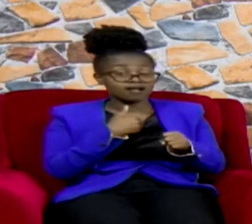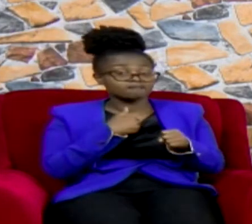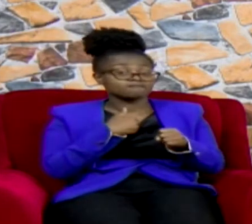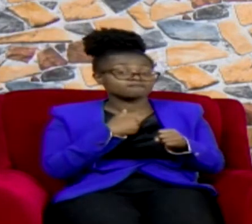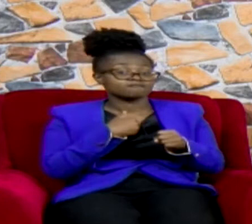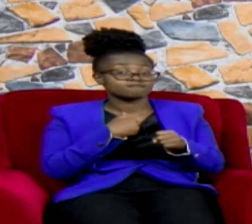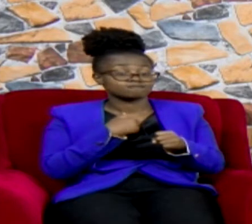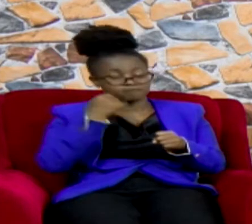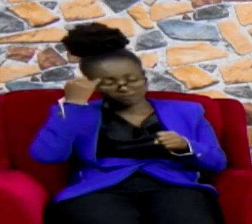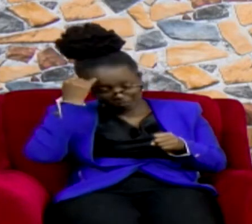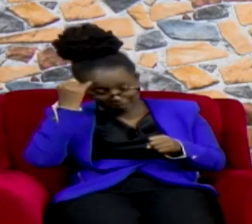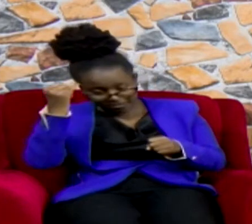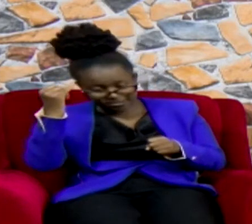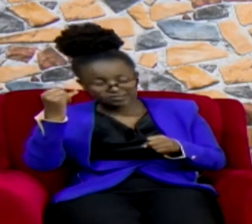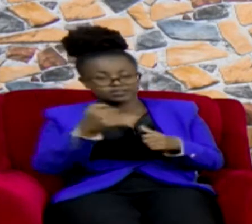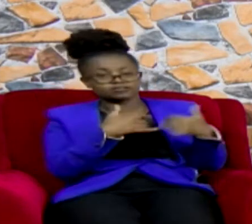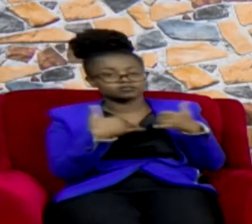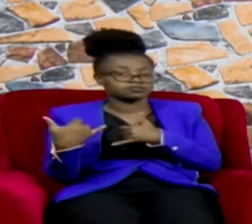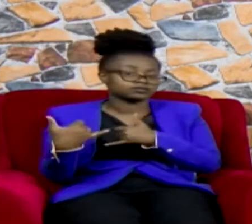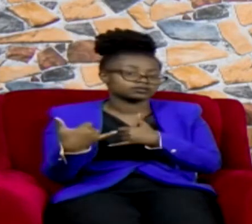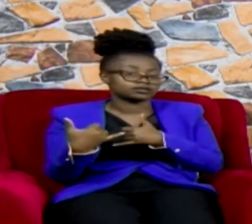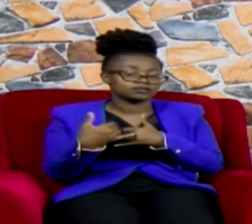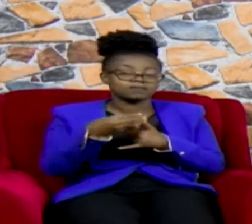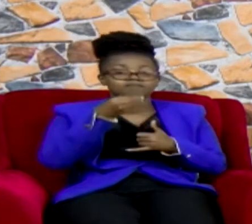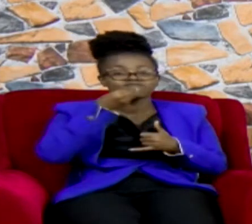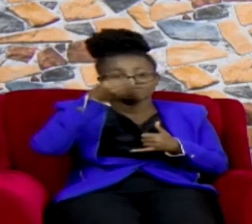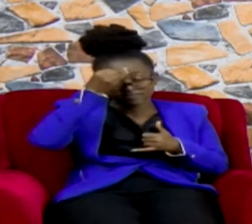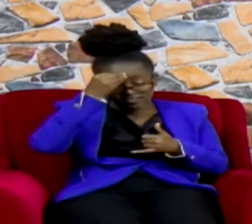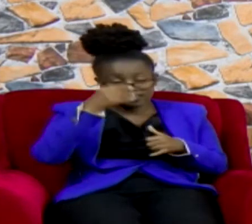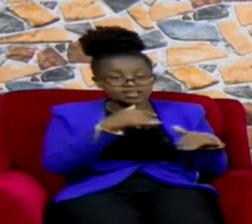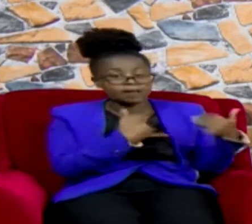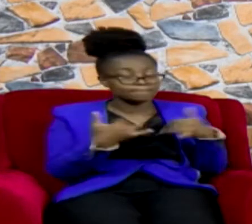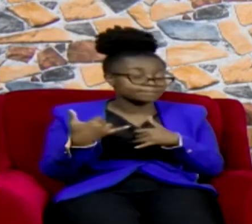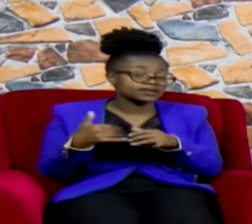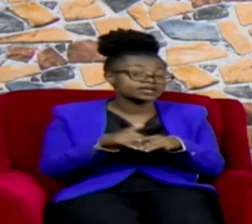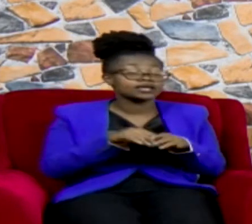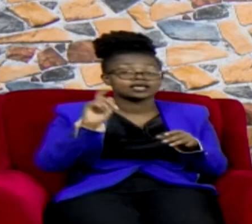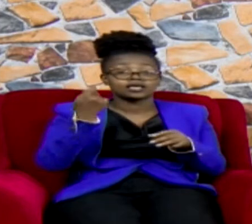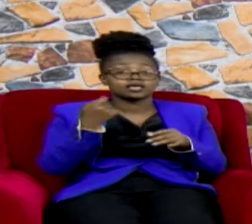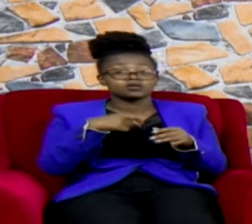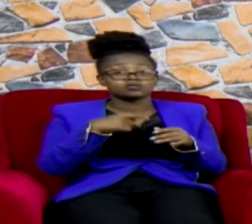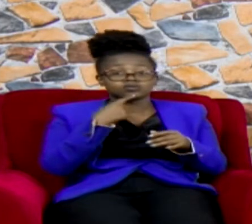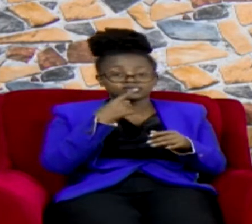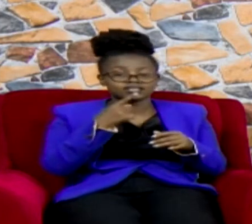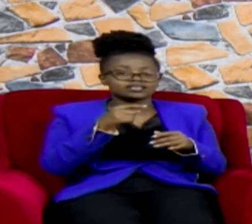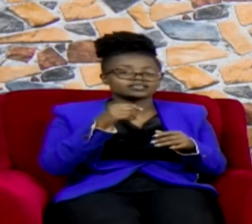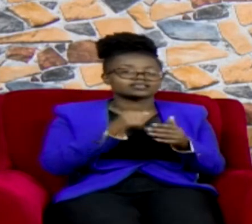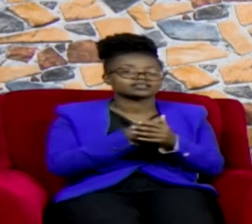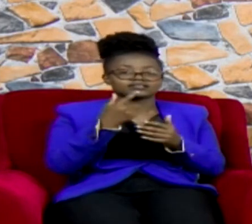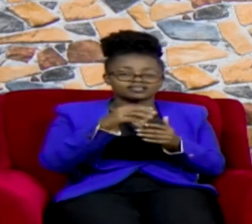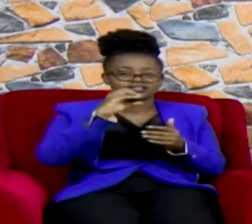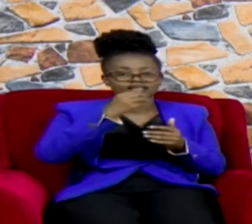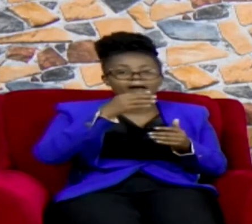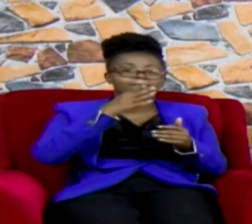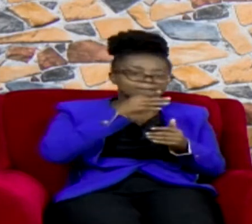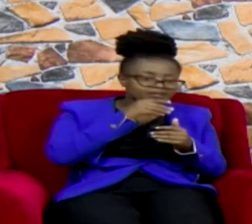call imaginative play, pretend play. In the Kenya, we say chababa, chamama.